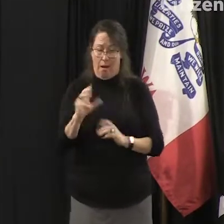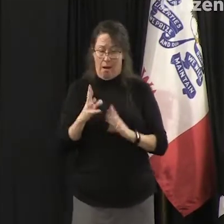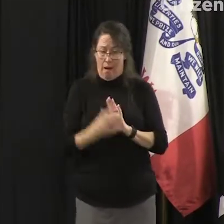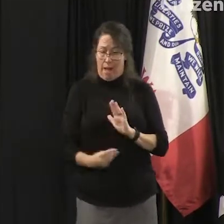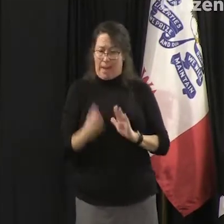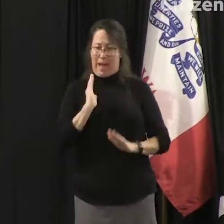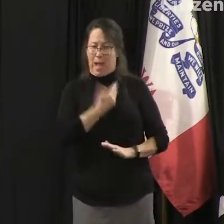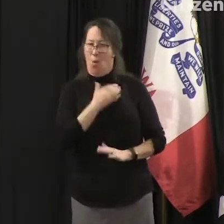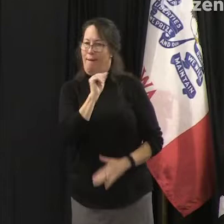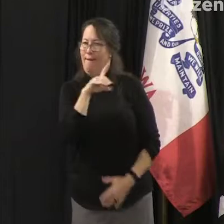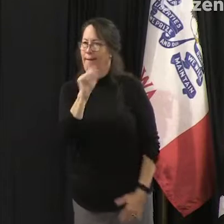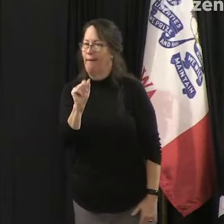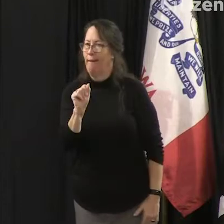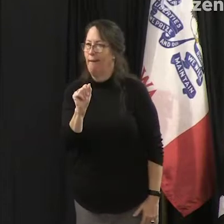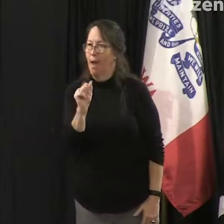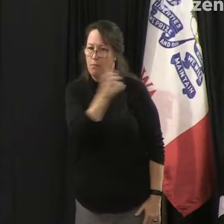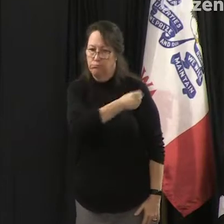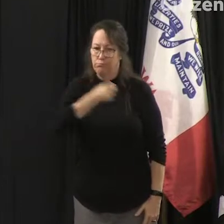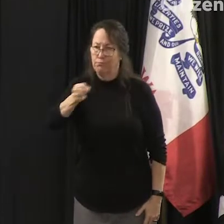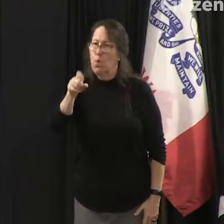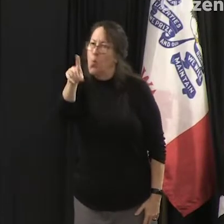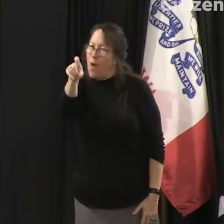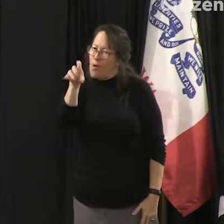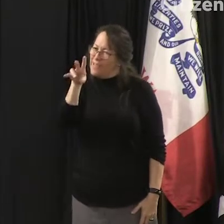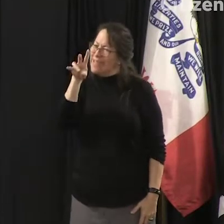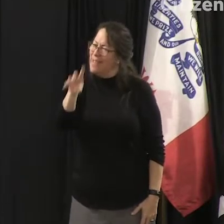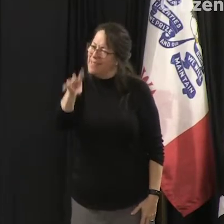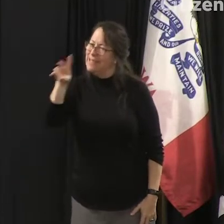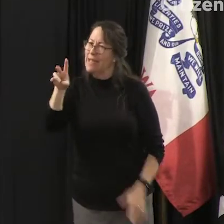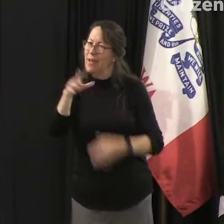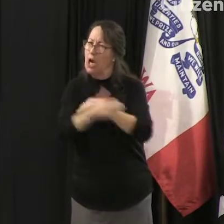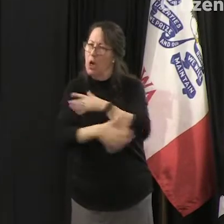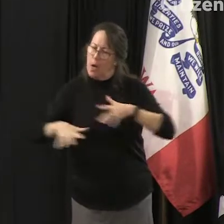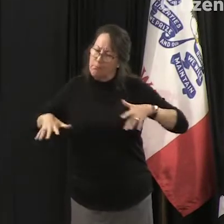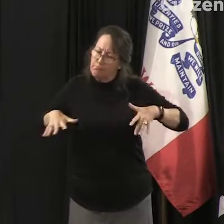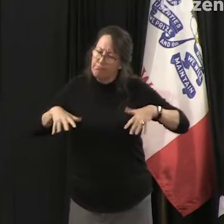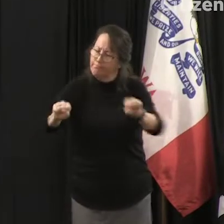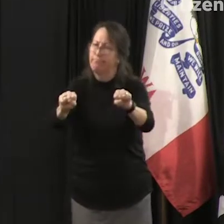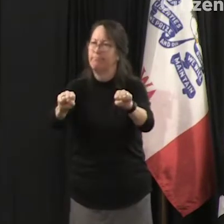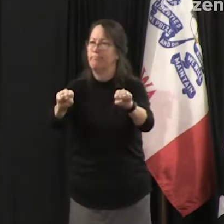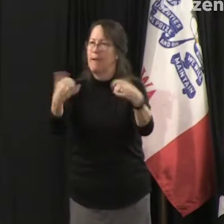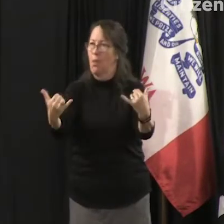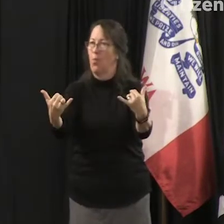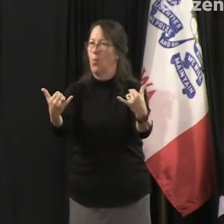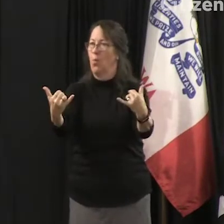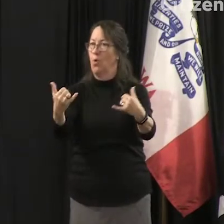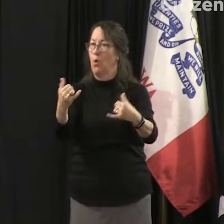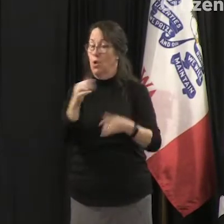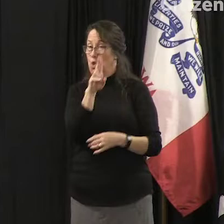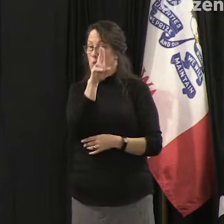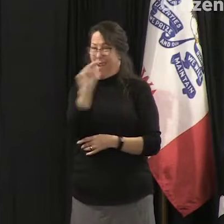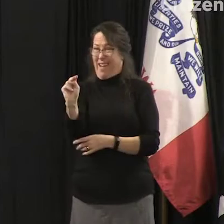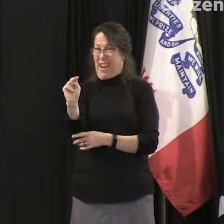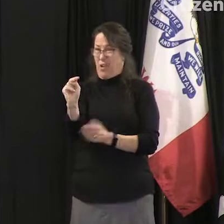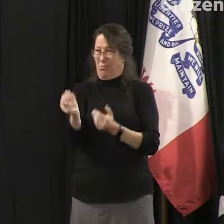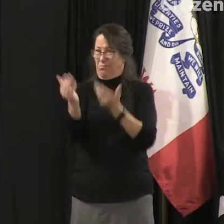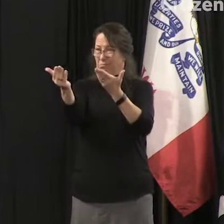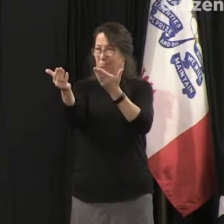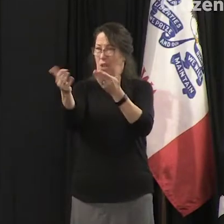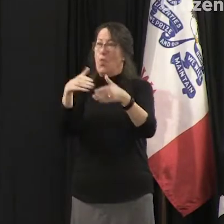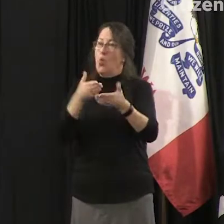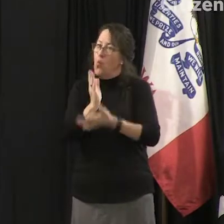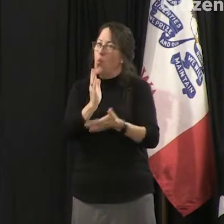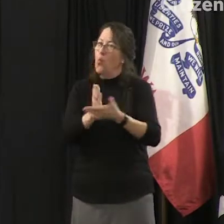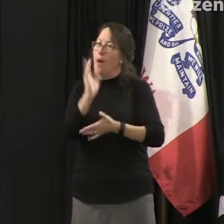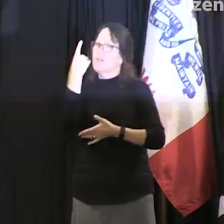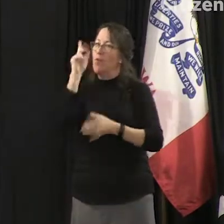the ADA and which 177 countries have now adopted, the United Nations Convention on the Rights